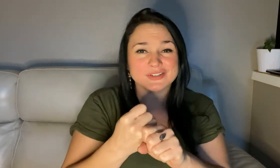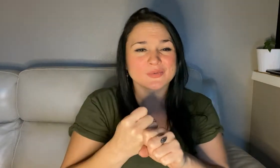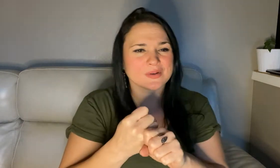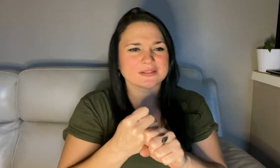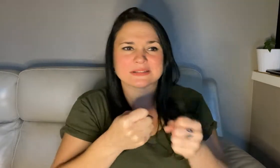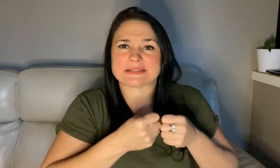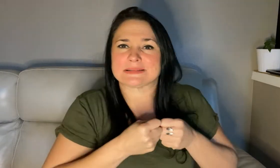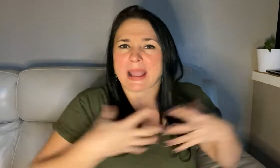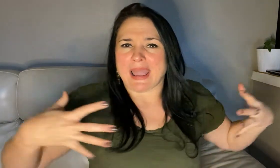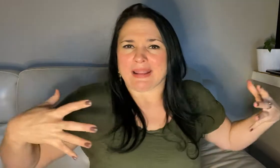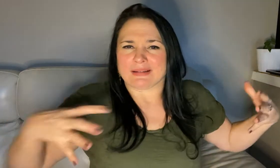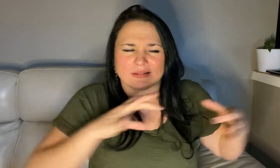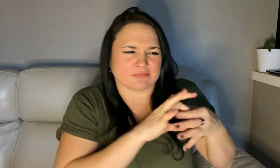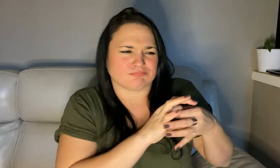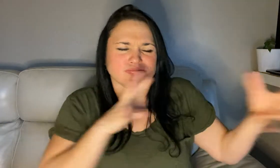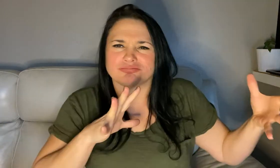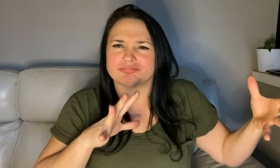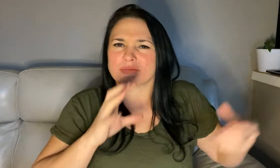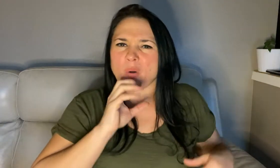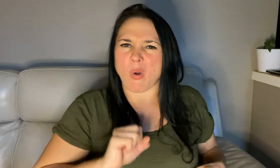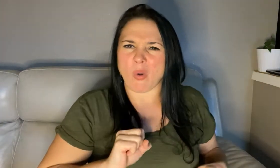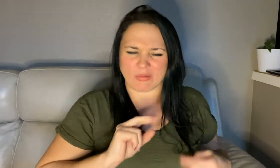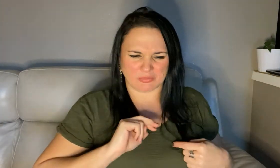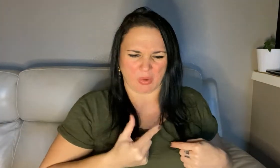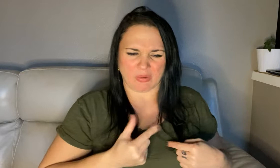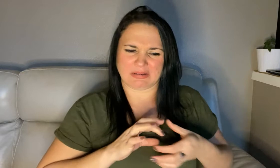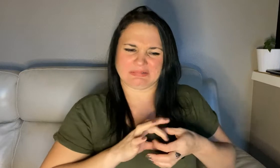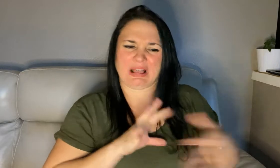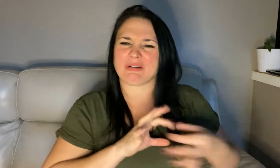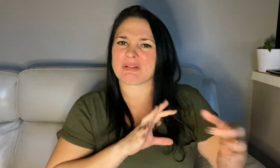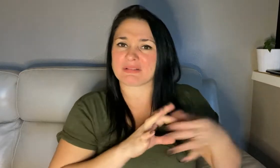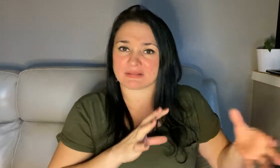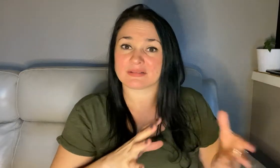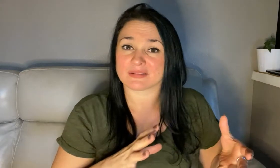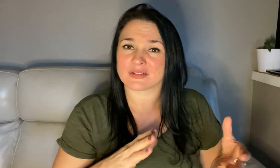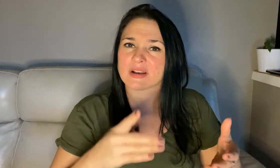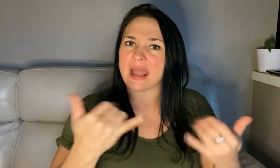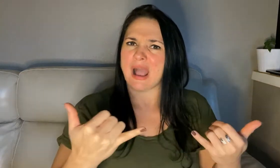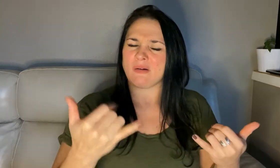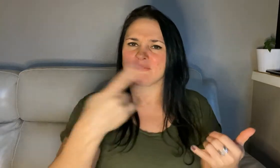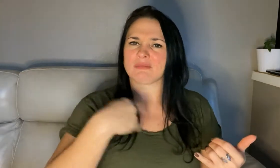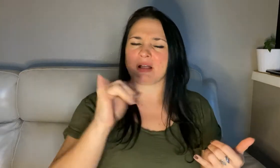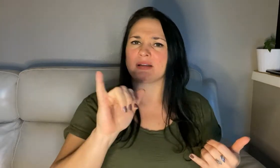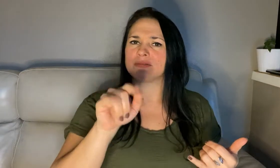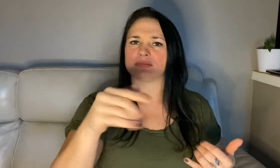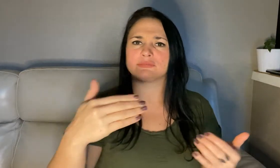Now, this year was a year to expand, to release things that were not good for you, release